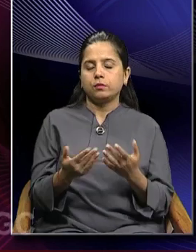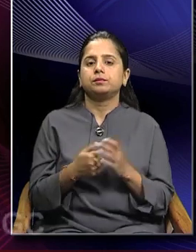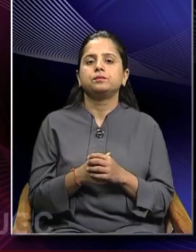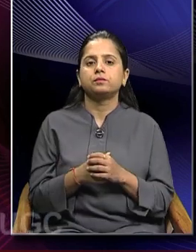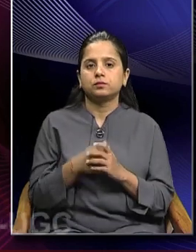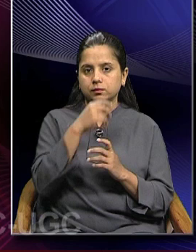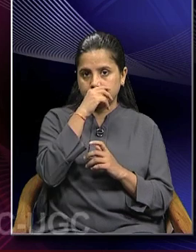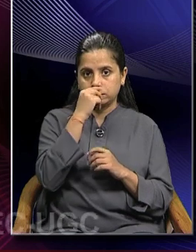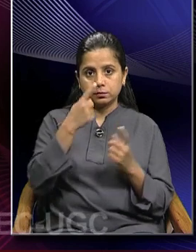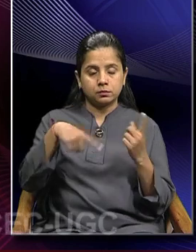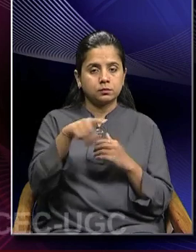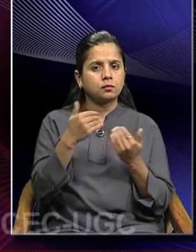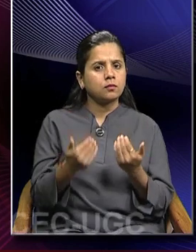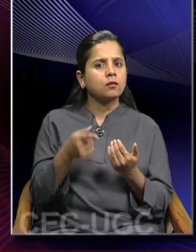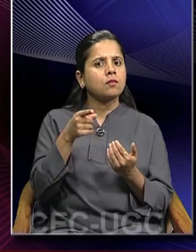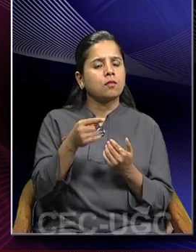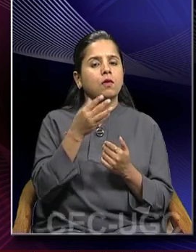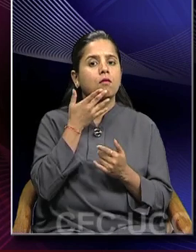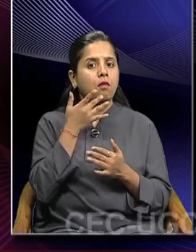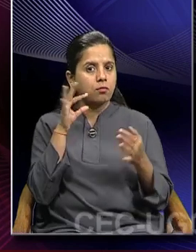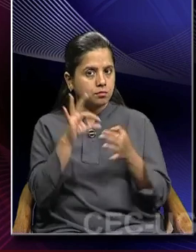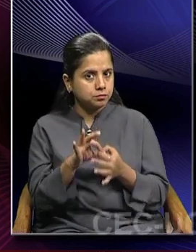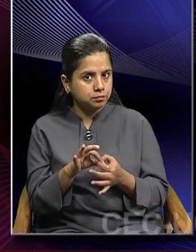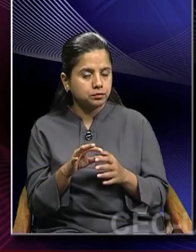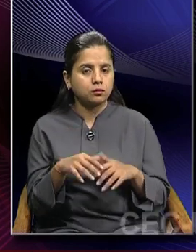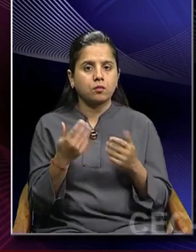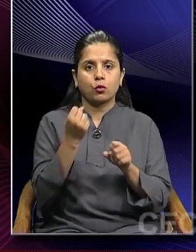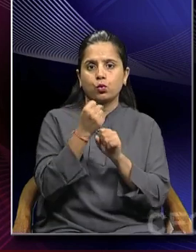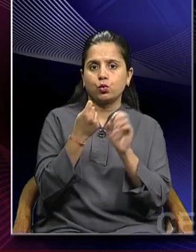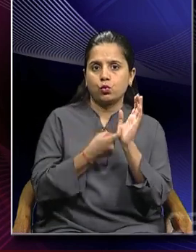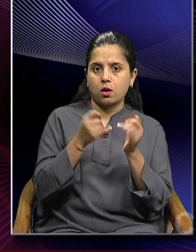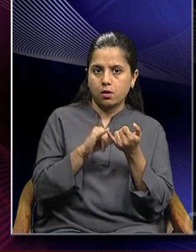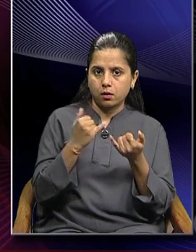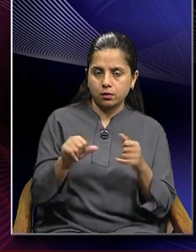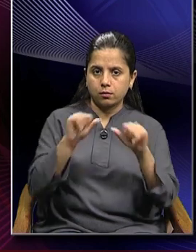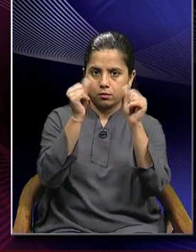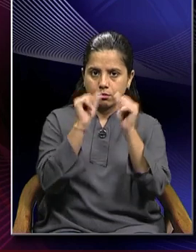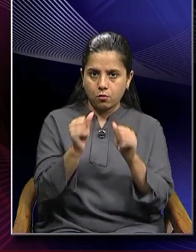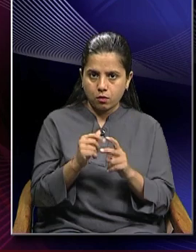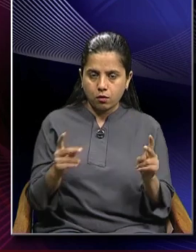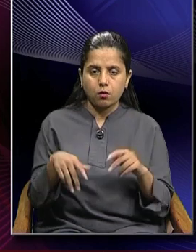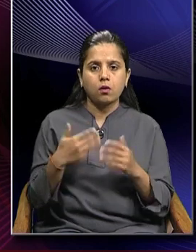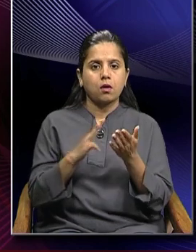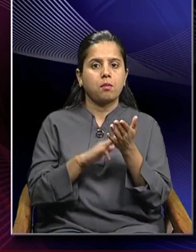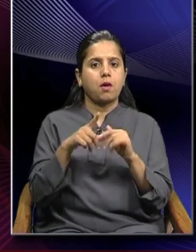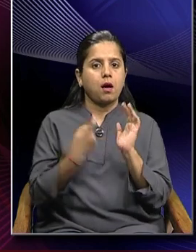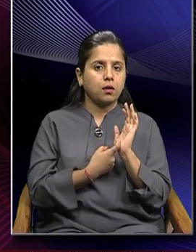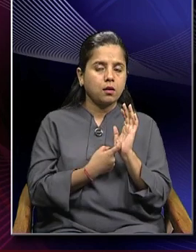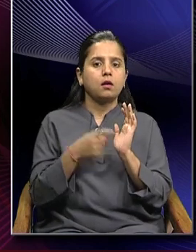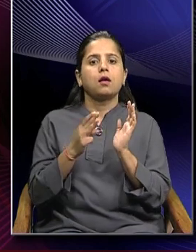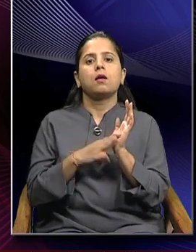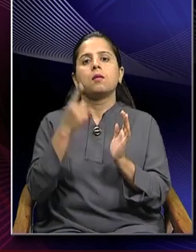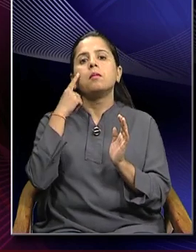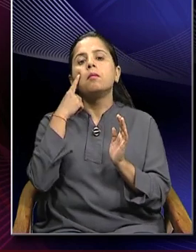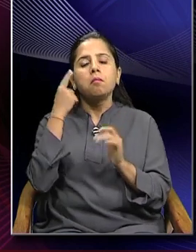when we have to relate it to the color, when we have to relate it to the GRS model, and matter, mind and consciousness is going to